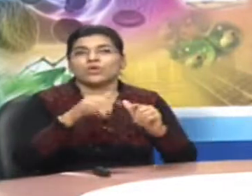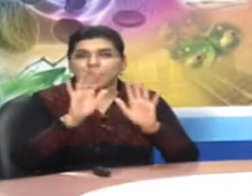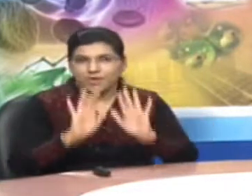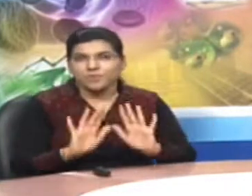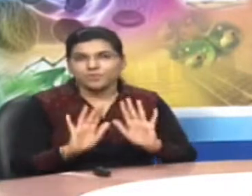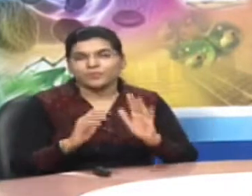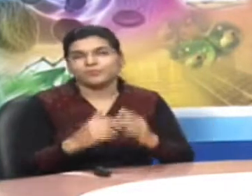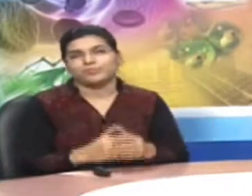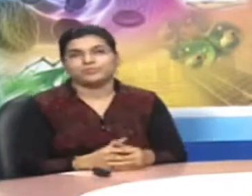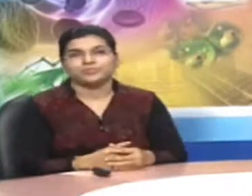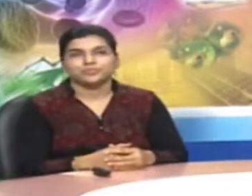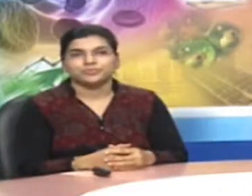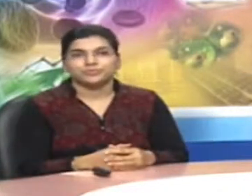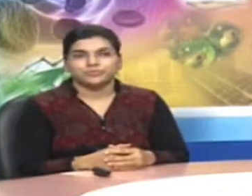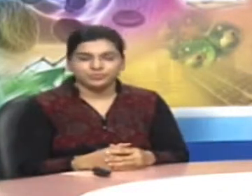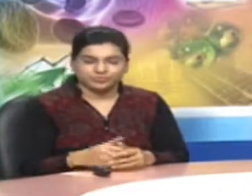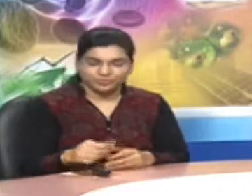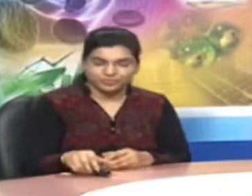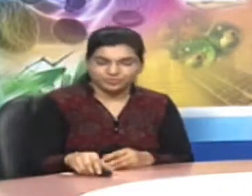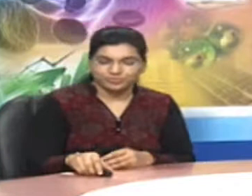By not even using a mouse.